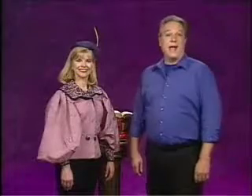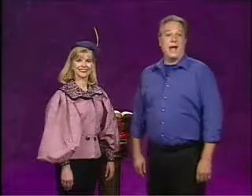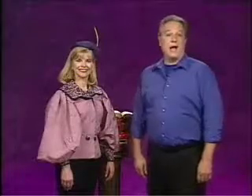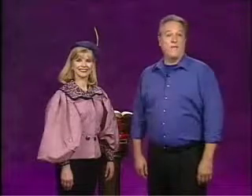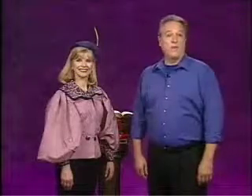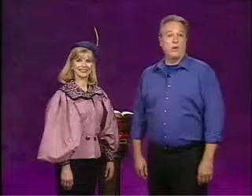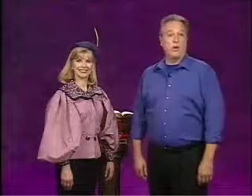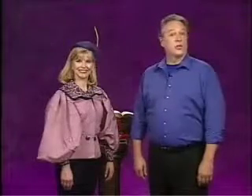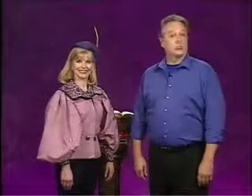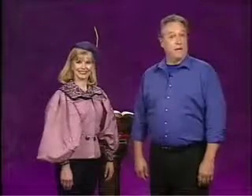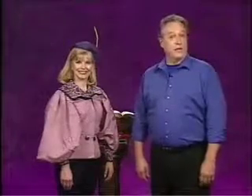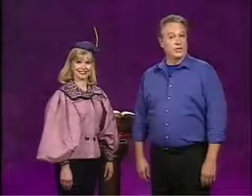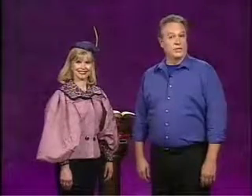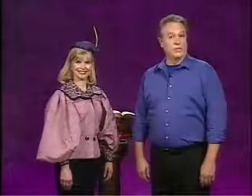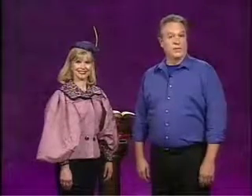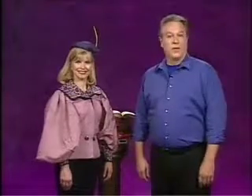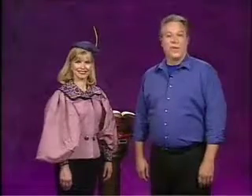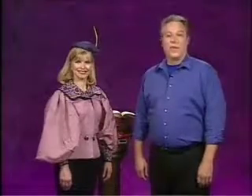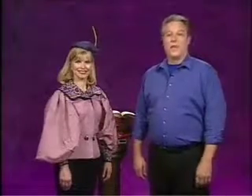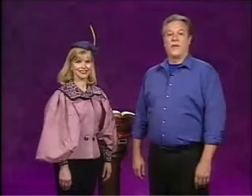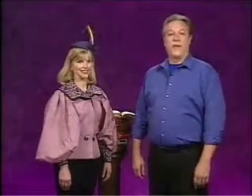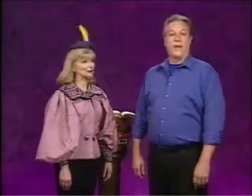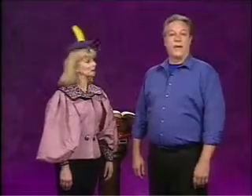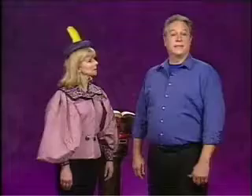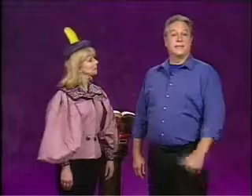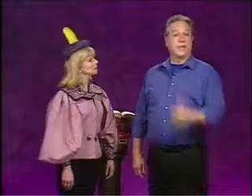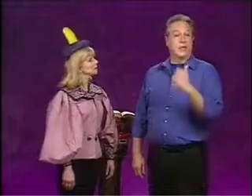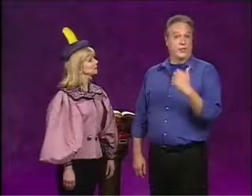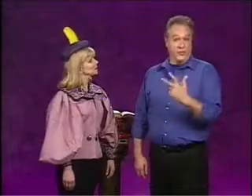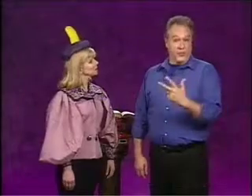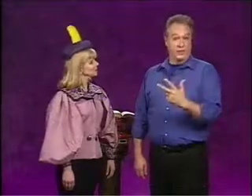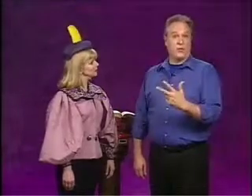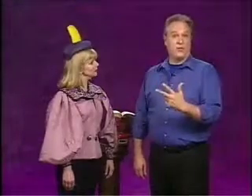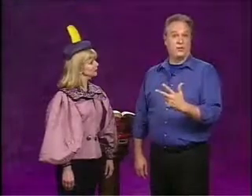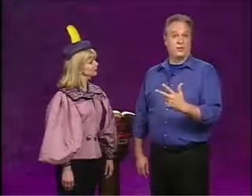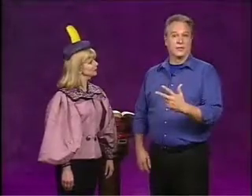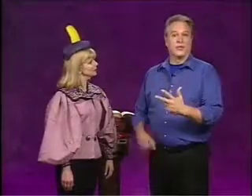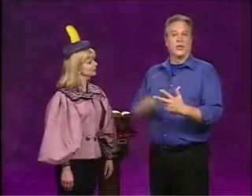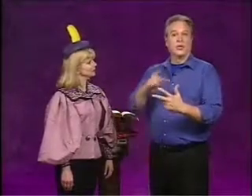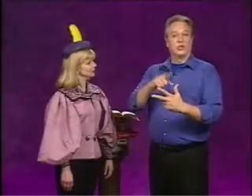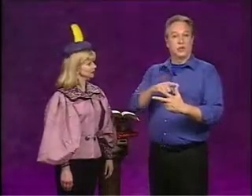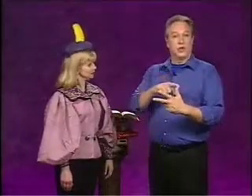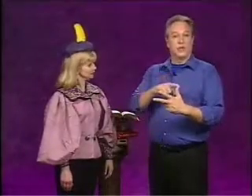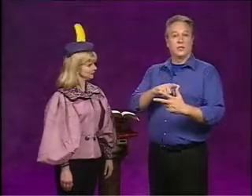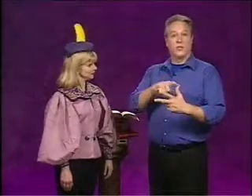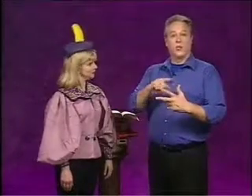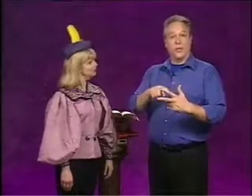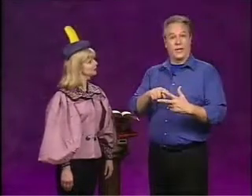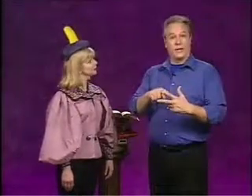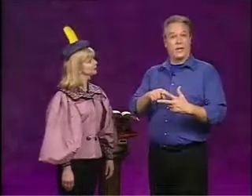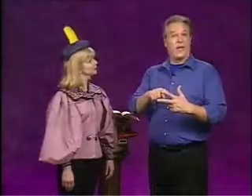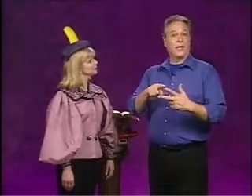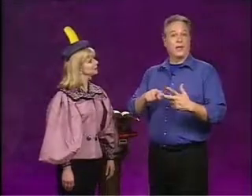And now for duration. There are basically three durations, short, regular, and